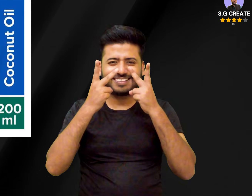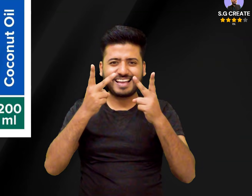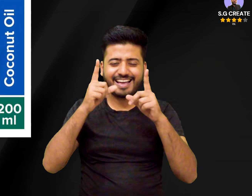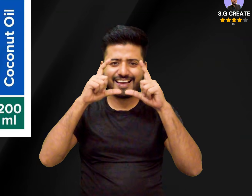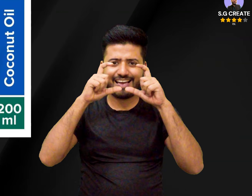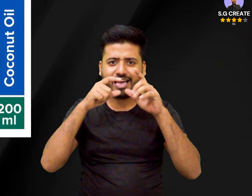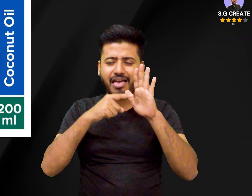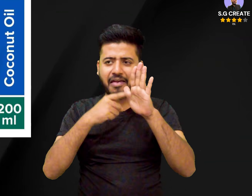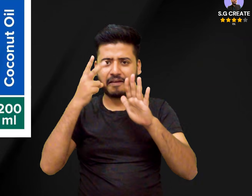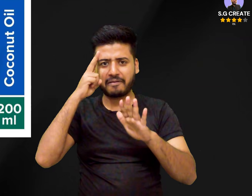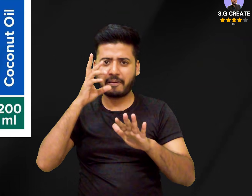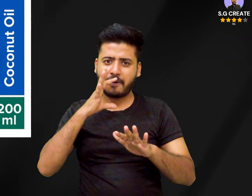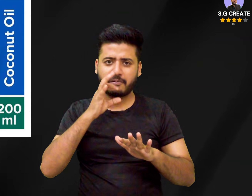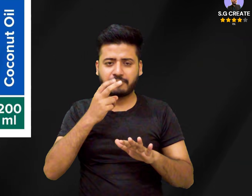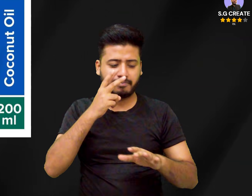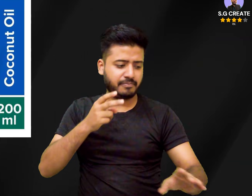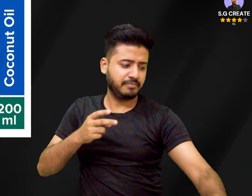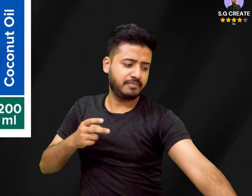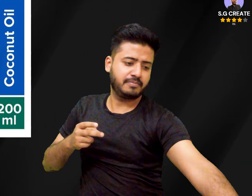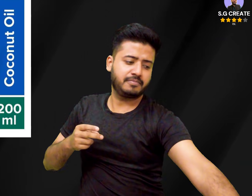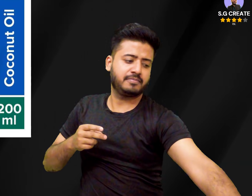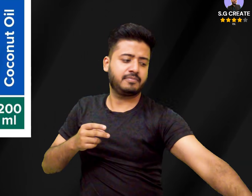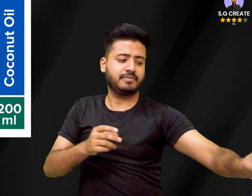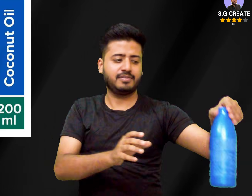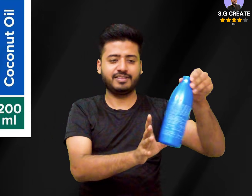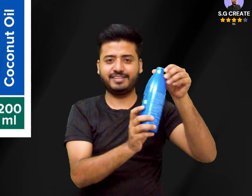oil in a pan over a medium flame. Real slash pure